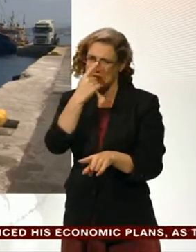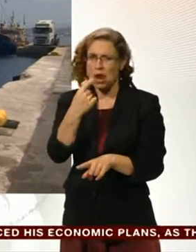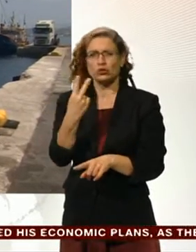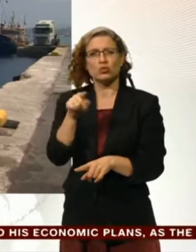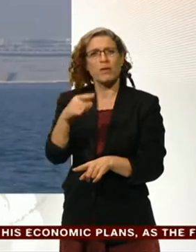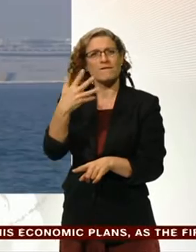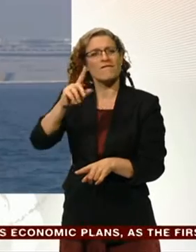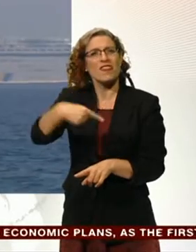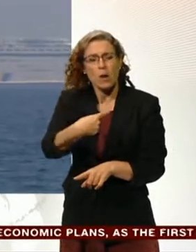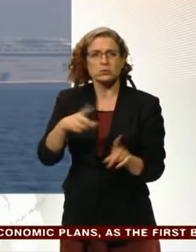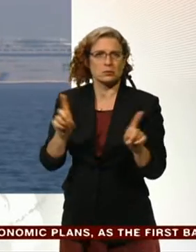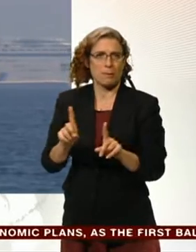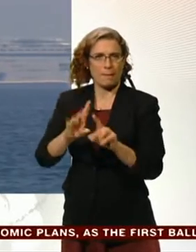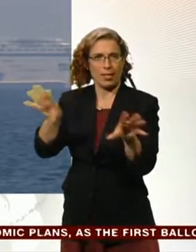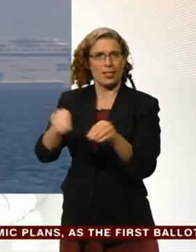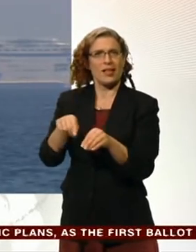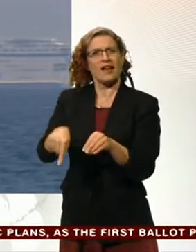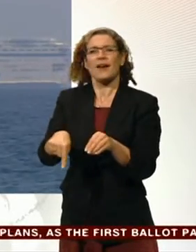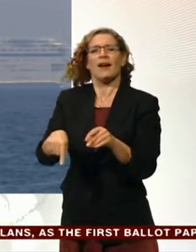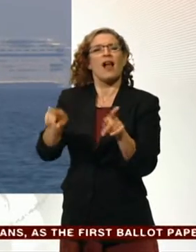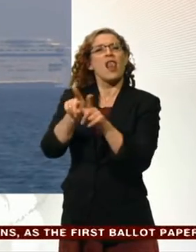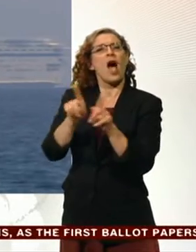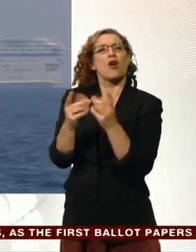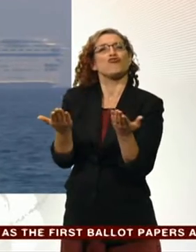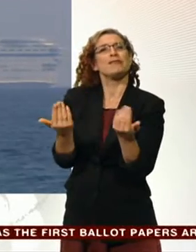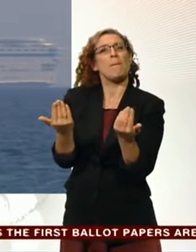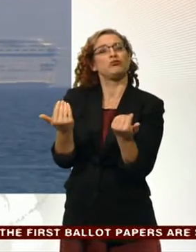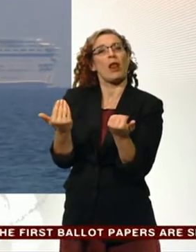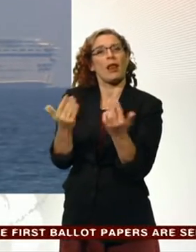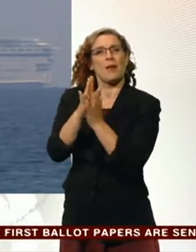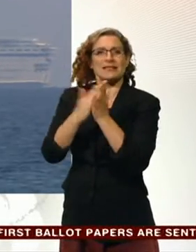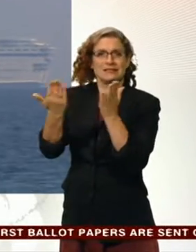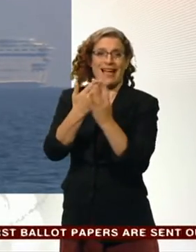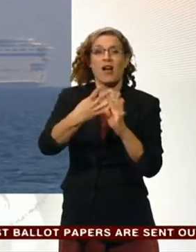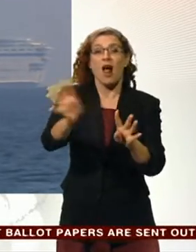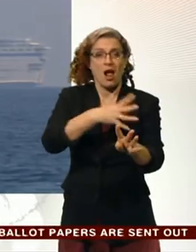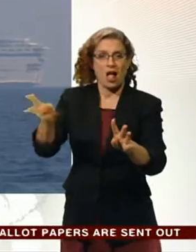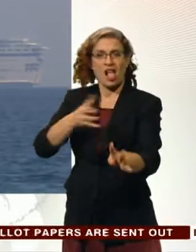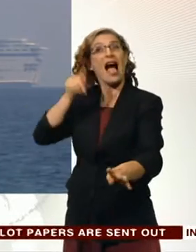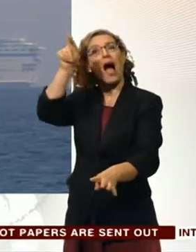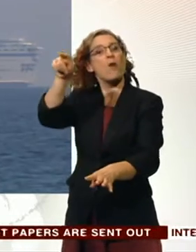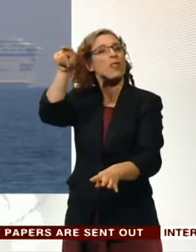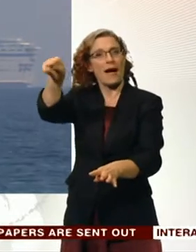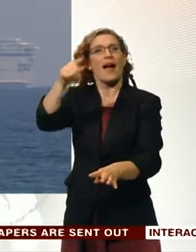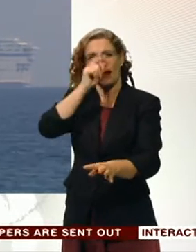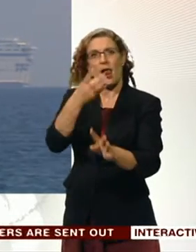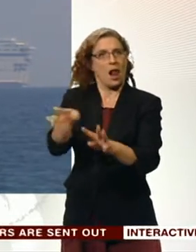And it will be used as a reception centre for refugees, a place where they can go to get registered to begin that process of getting the